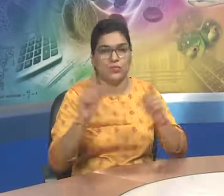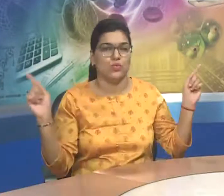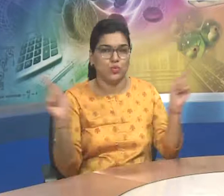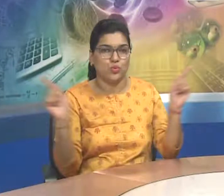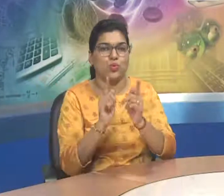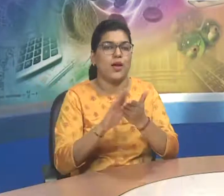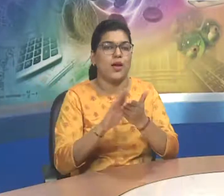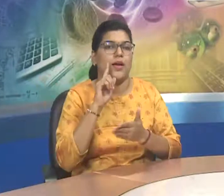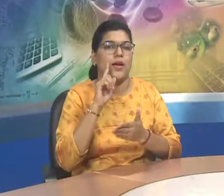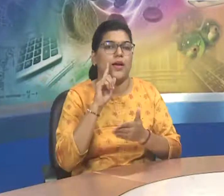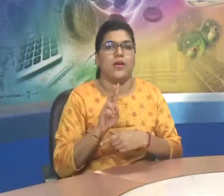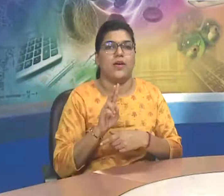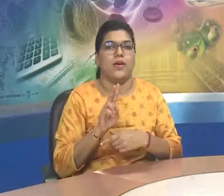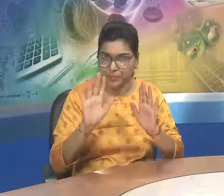us.